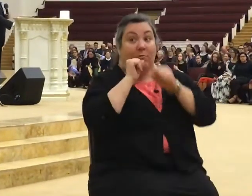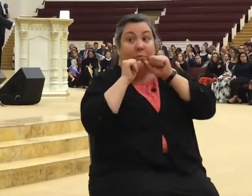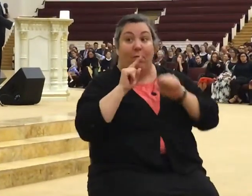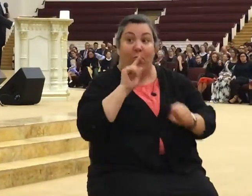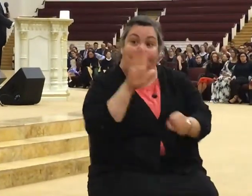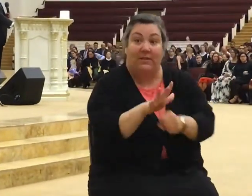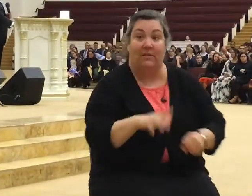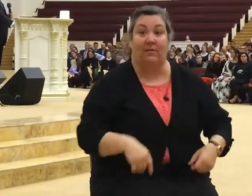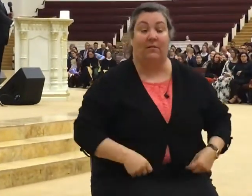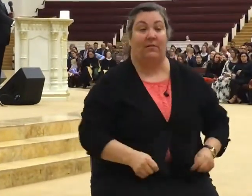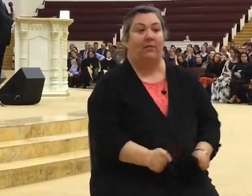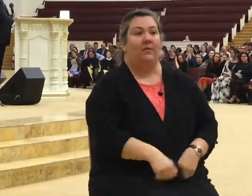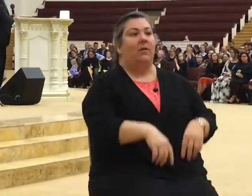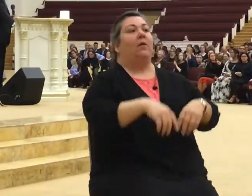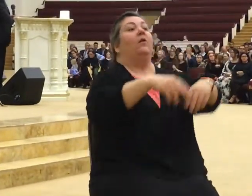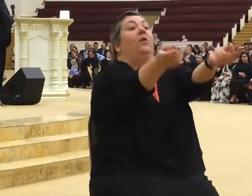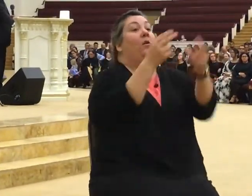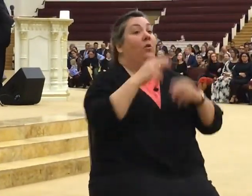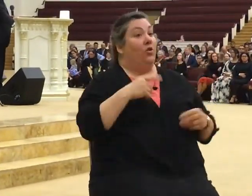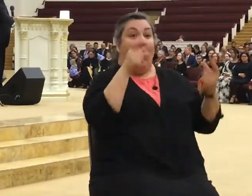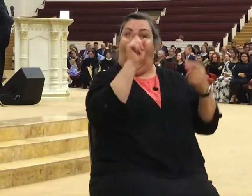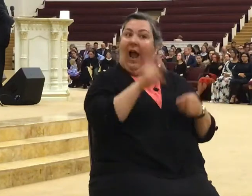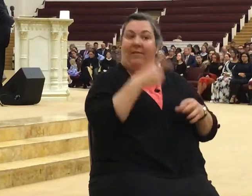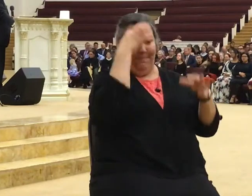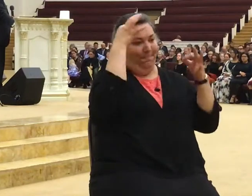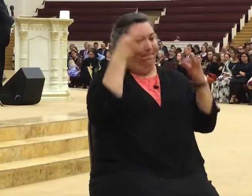Some point, you're going to have to get up and get over it.